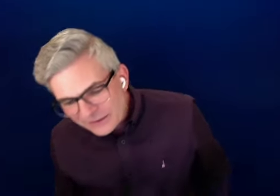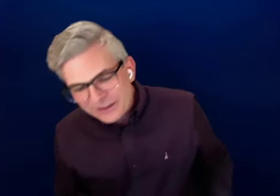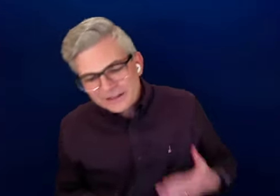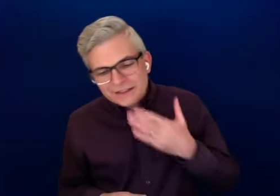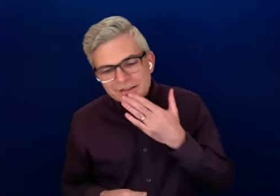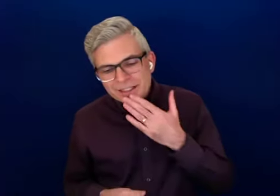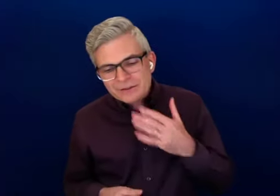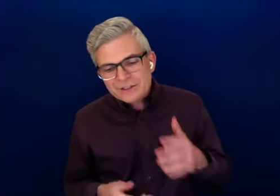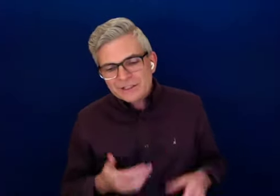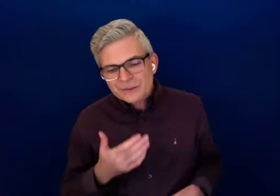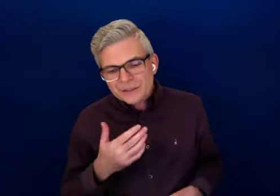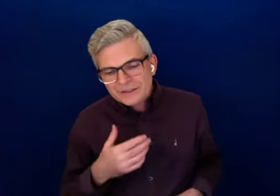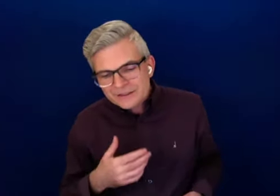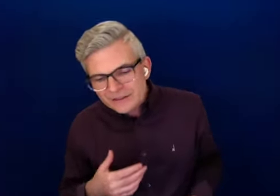wait, how does she do it?